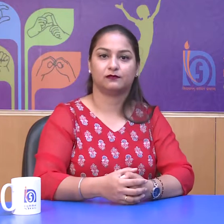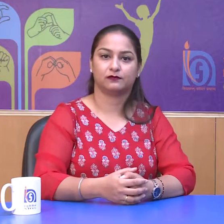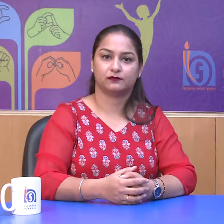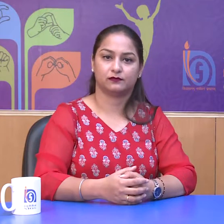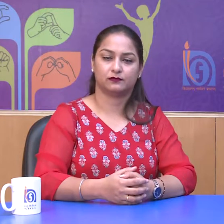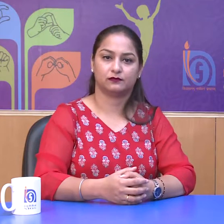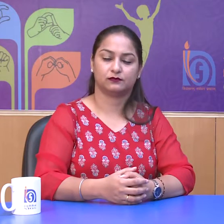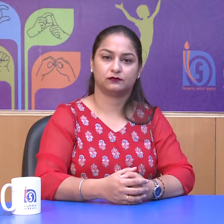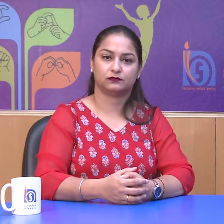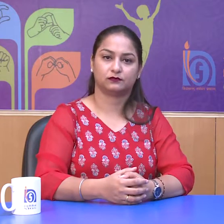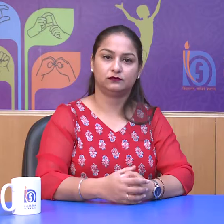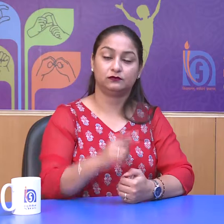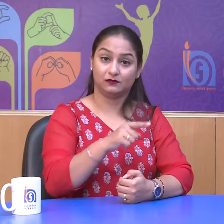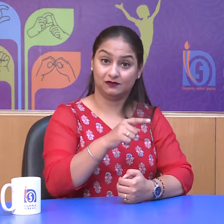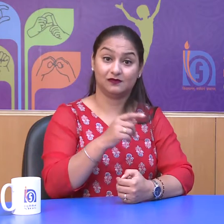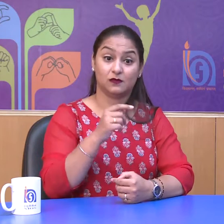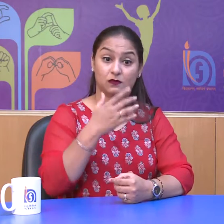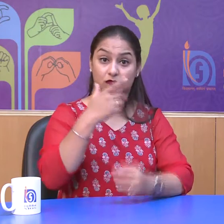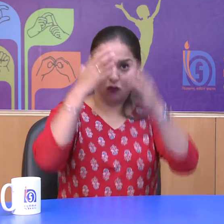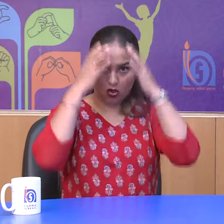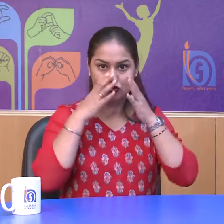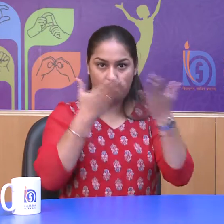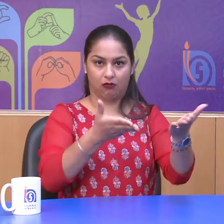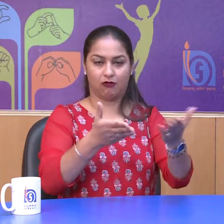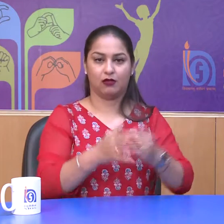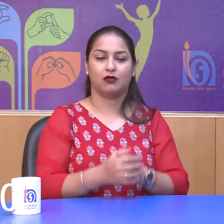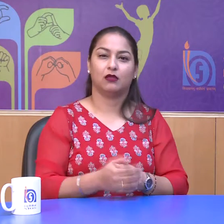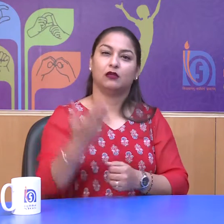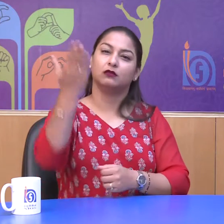A court astronomer of Emperor Firoz Shah.